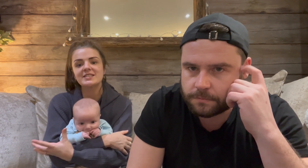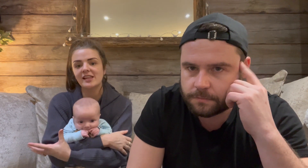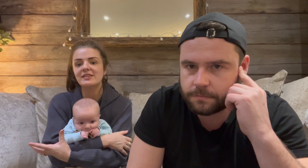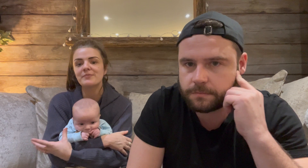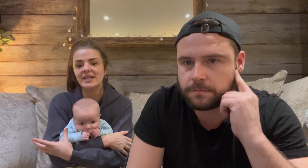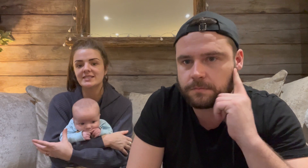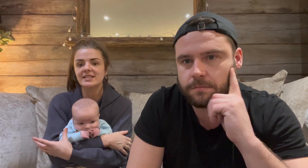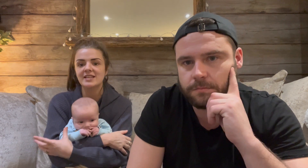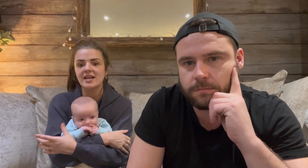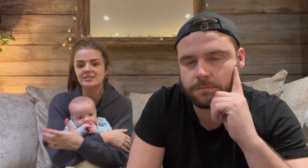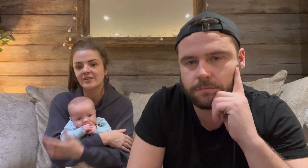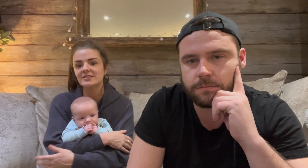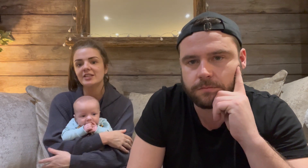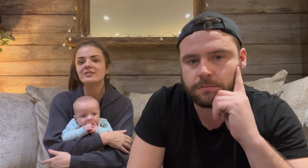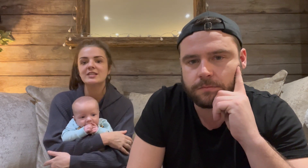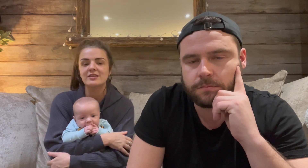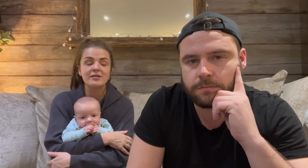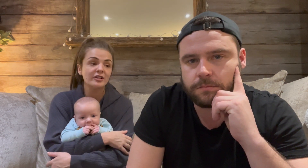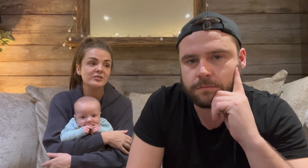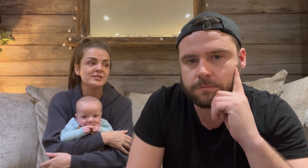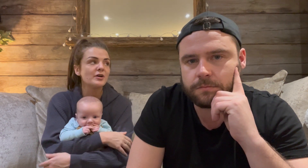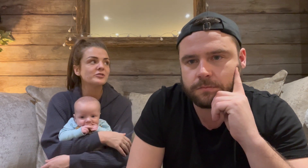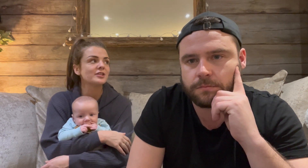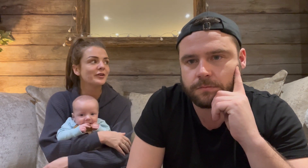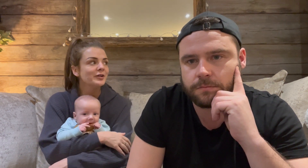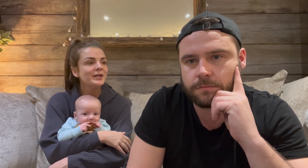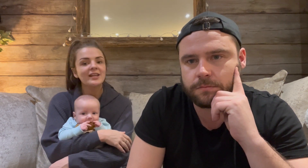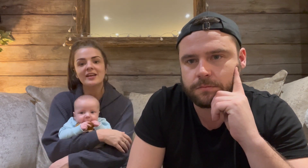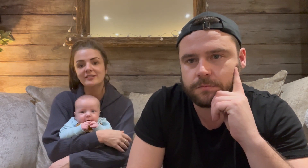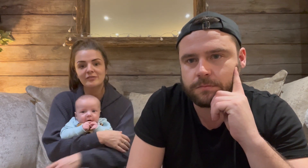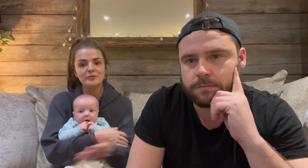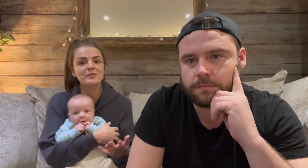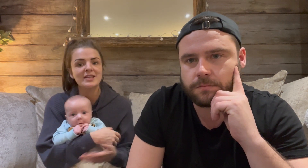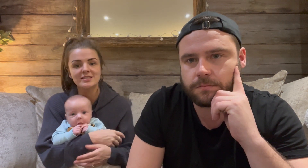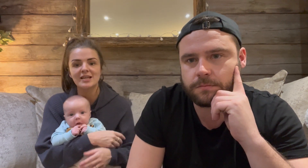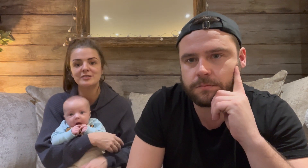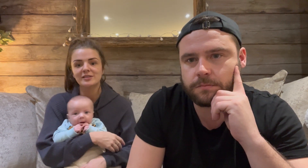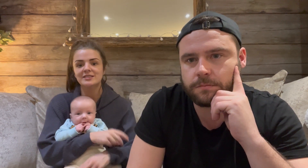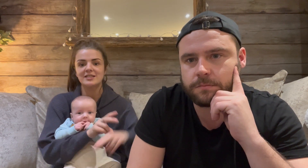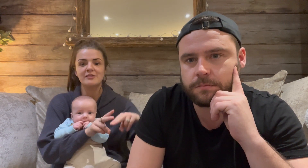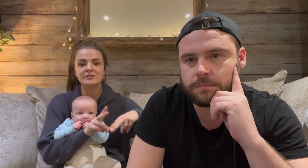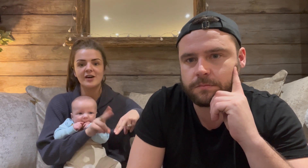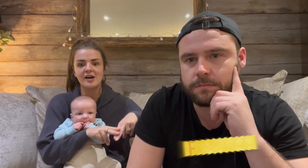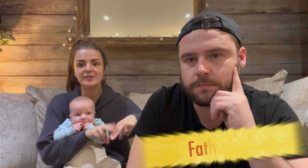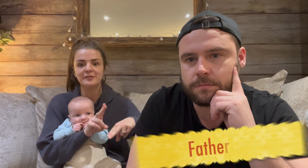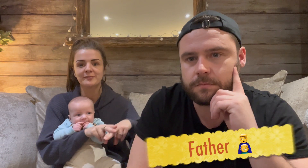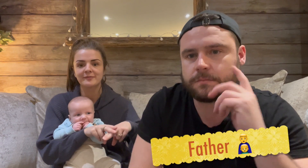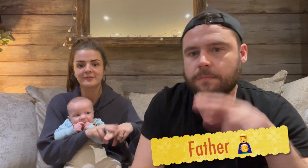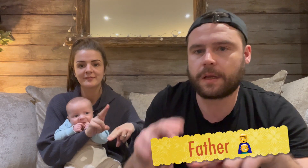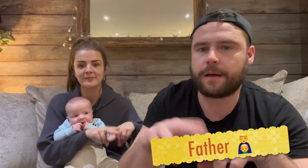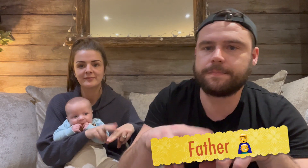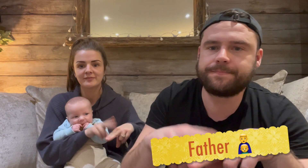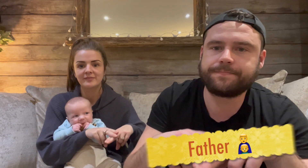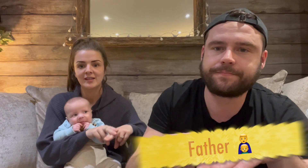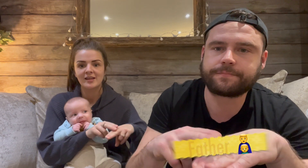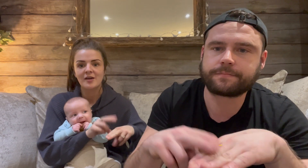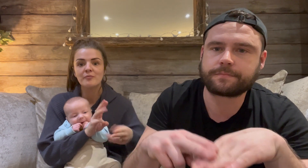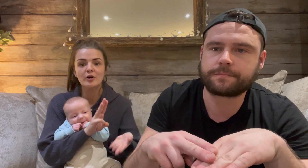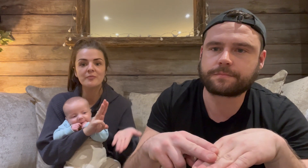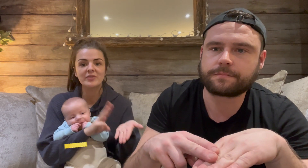telling the basic signs, the things that he uses the most. So like some of the basic signs we learnt today was father. Yeah. Mum, that